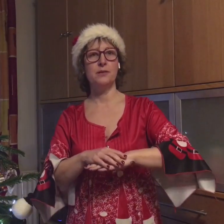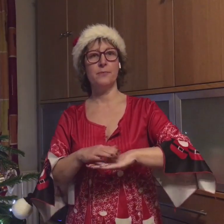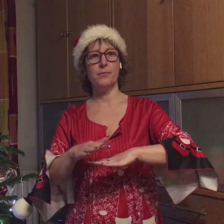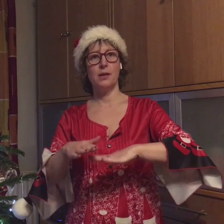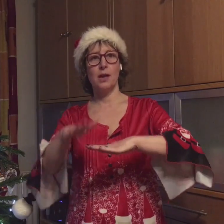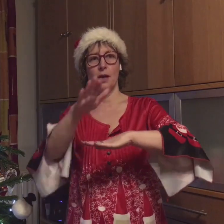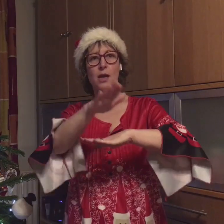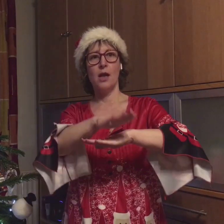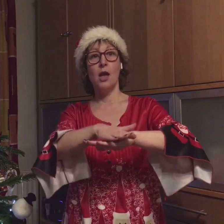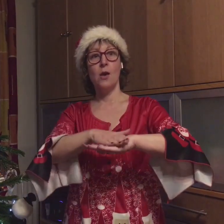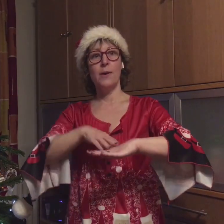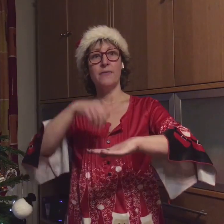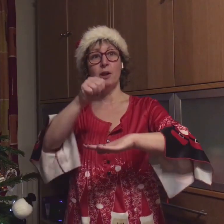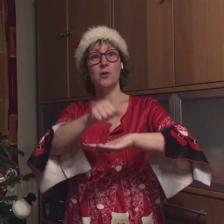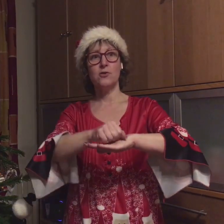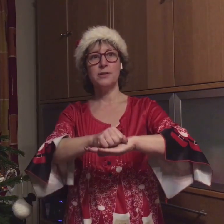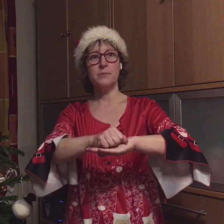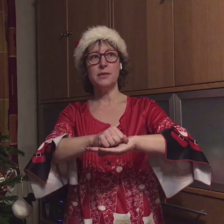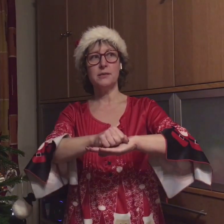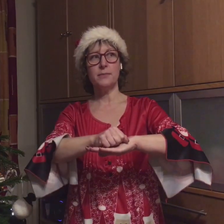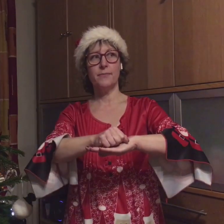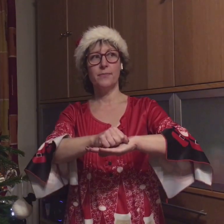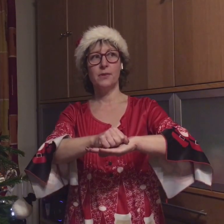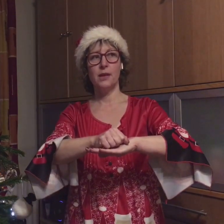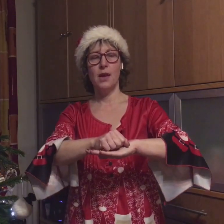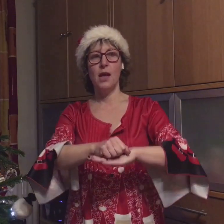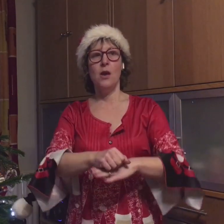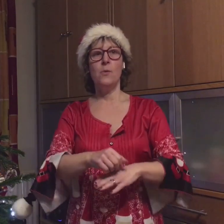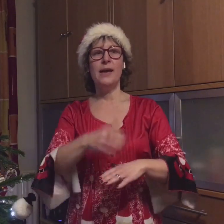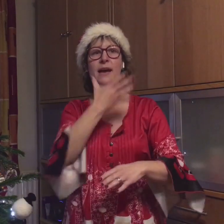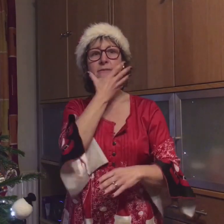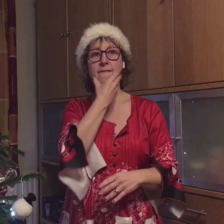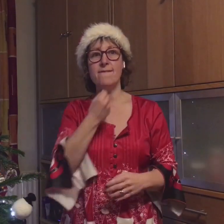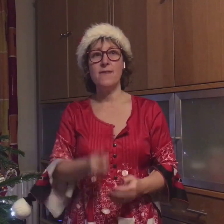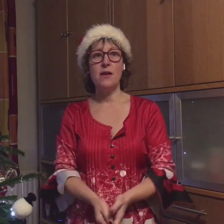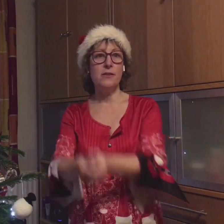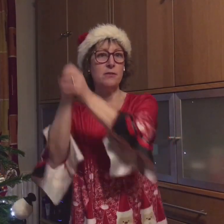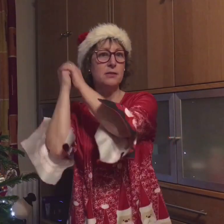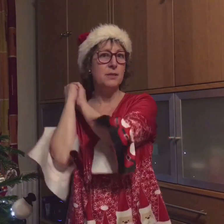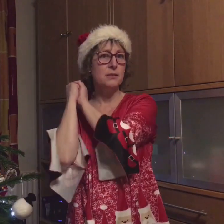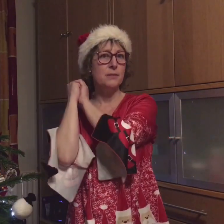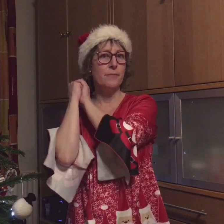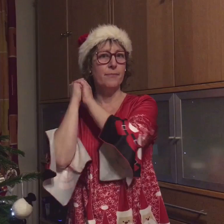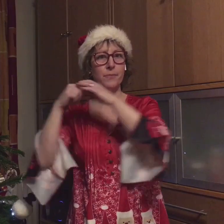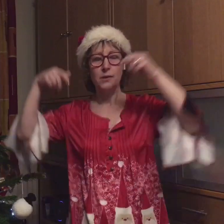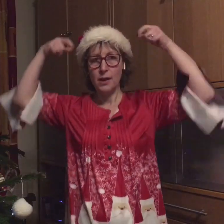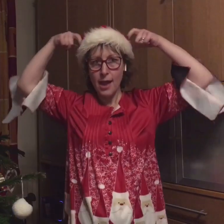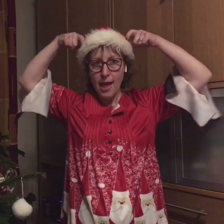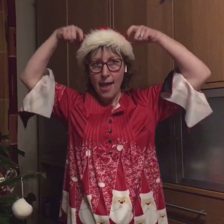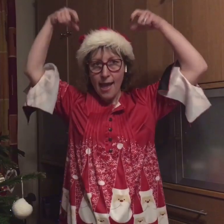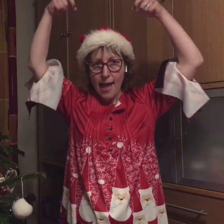ones. We have Christmas. We have Father Christmas.